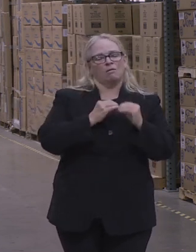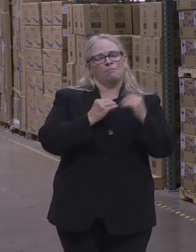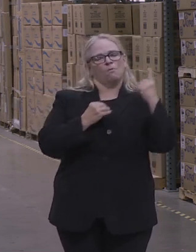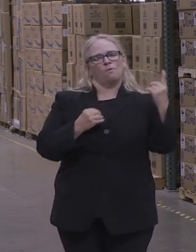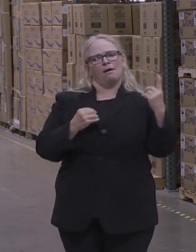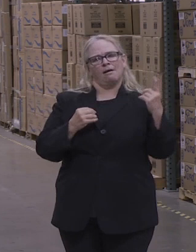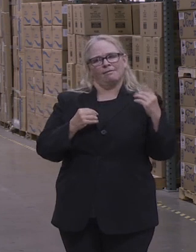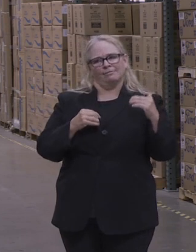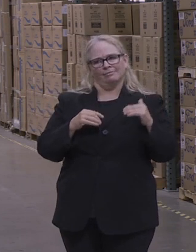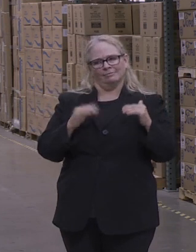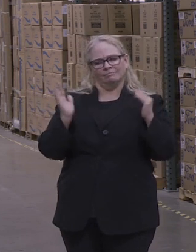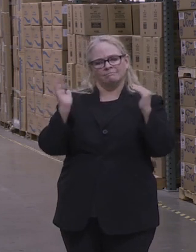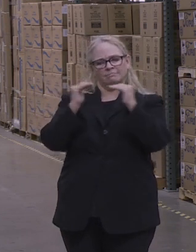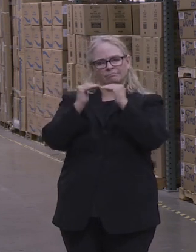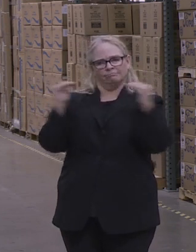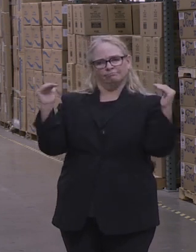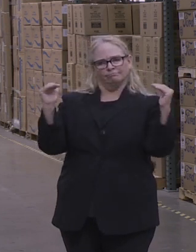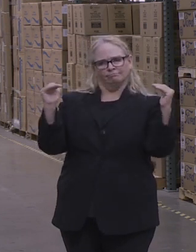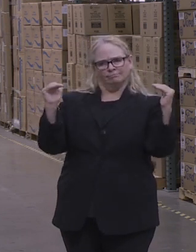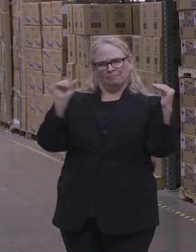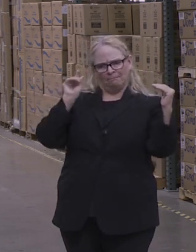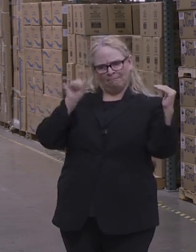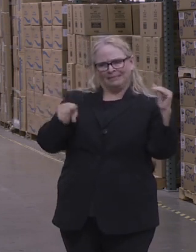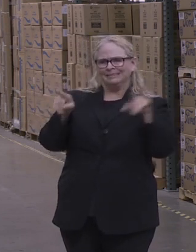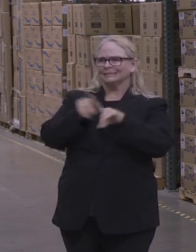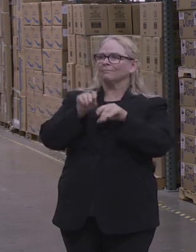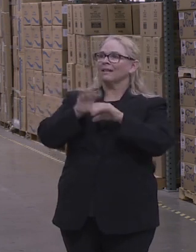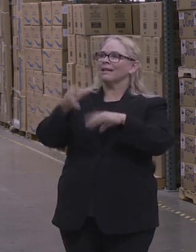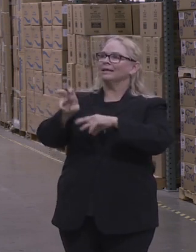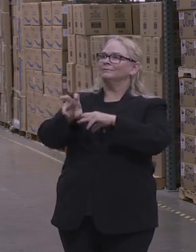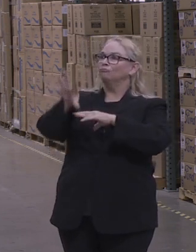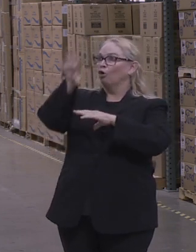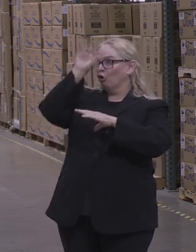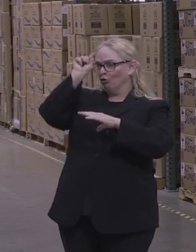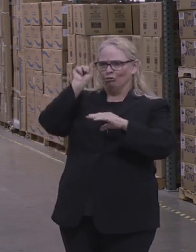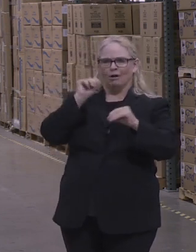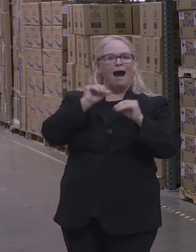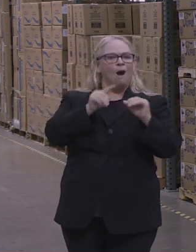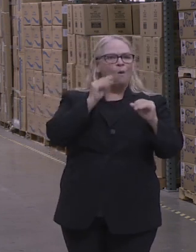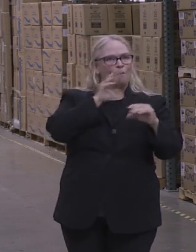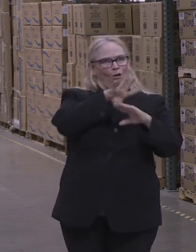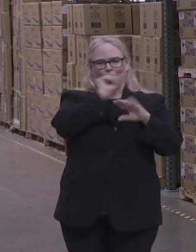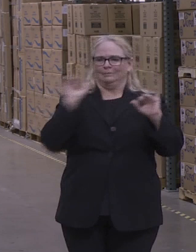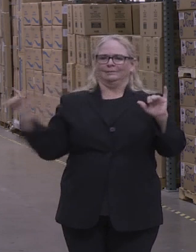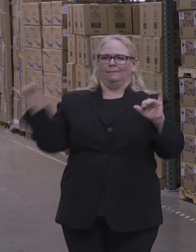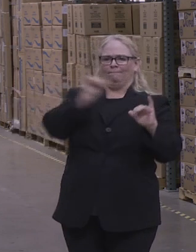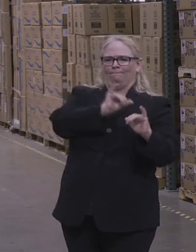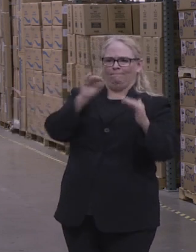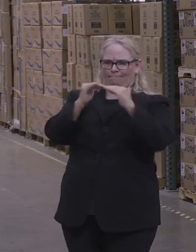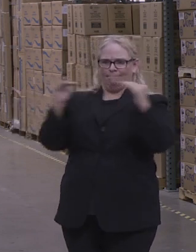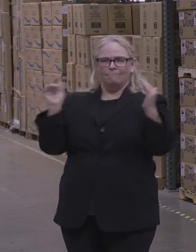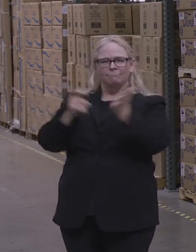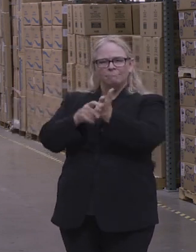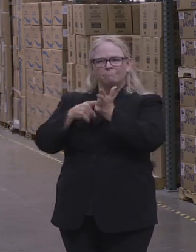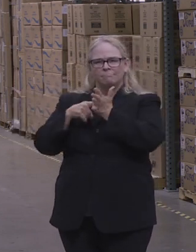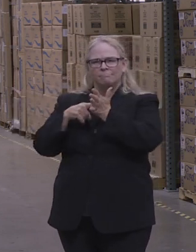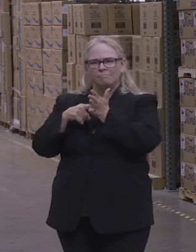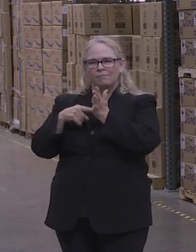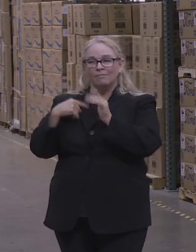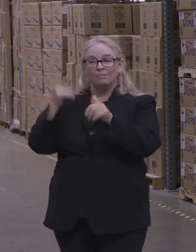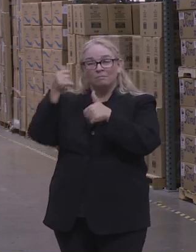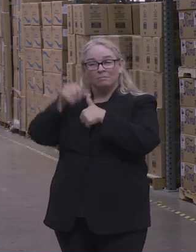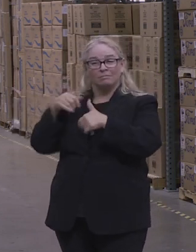I'll remind you, and this is a critical point, that one of the foundational predicates when I introduced the May revise of the